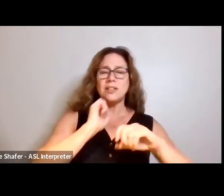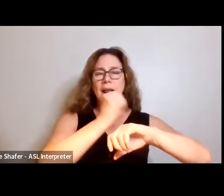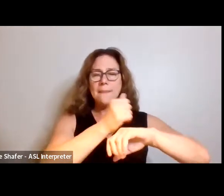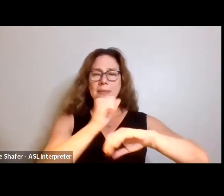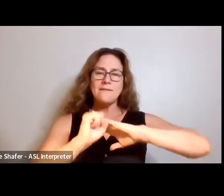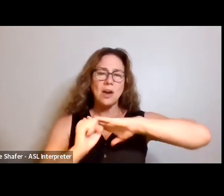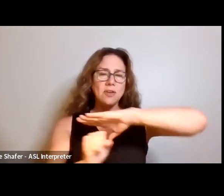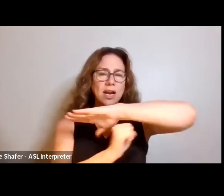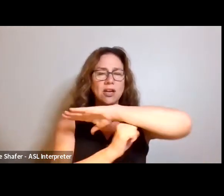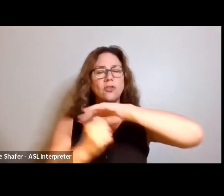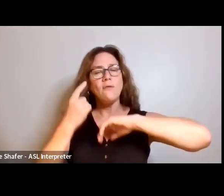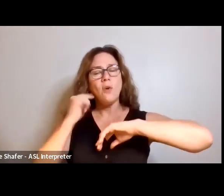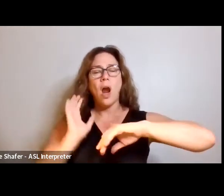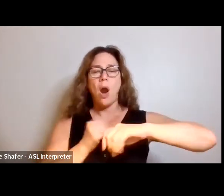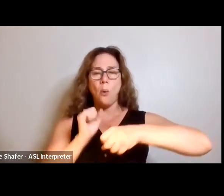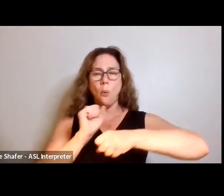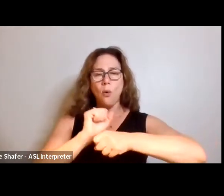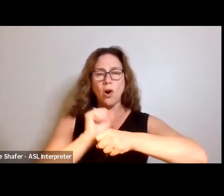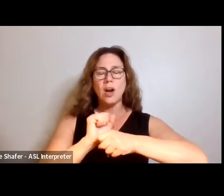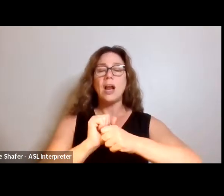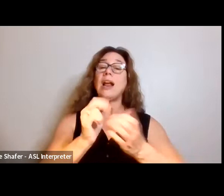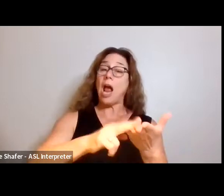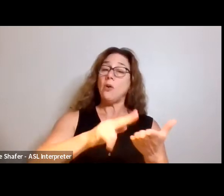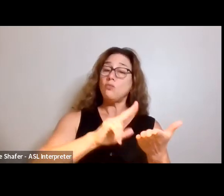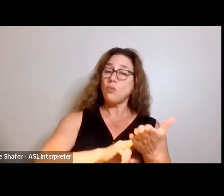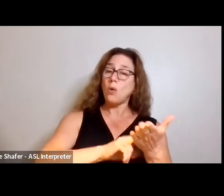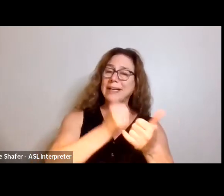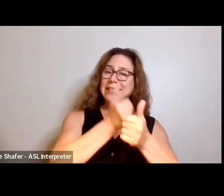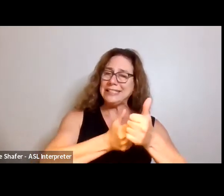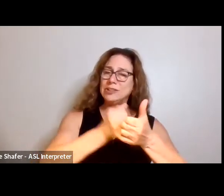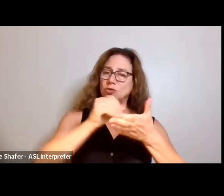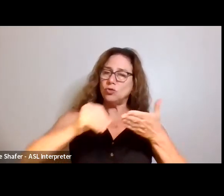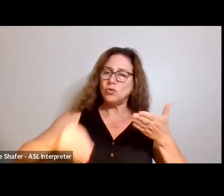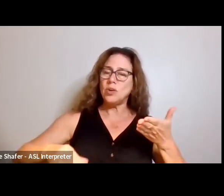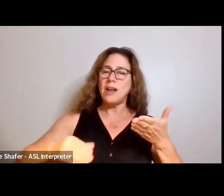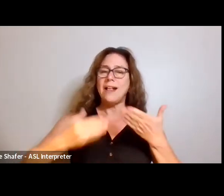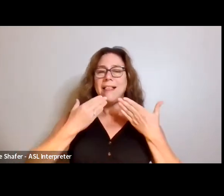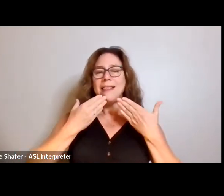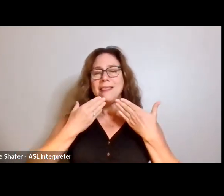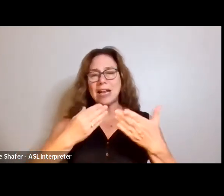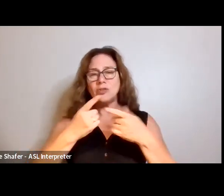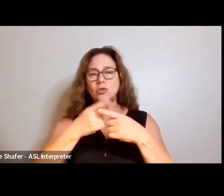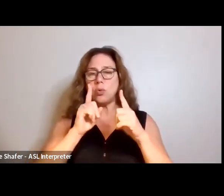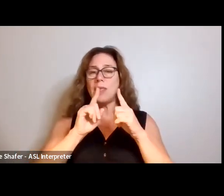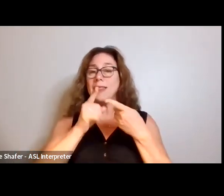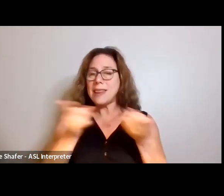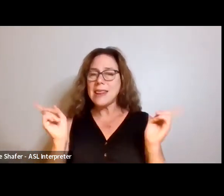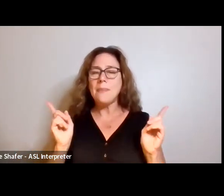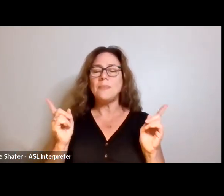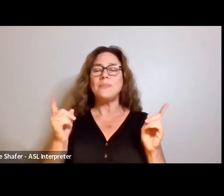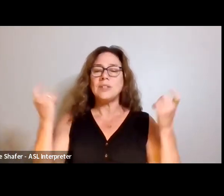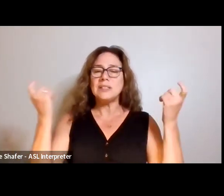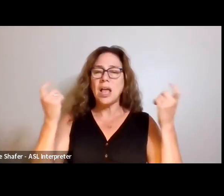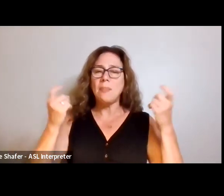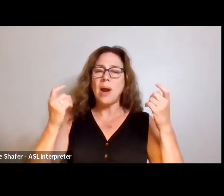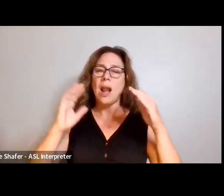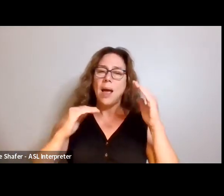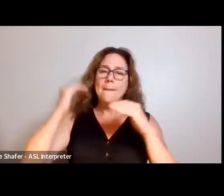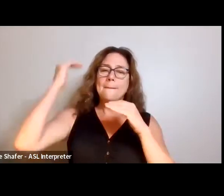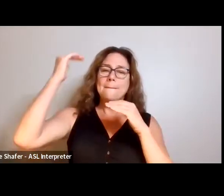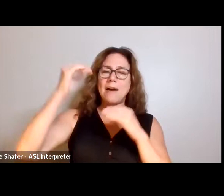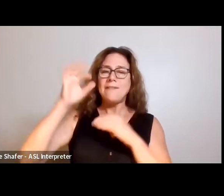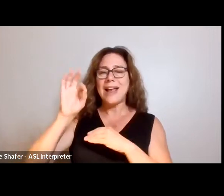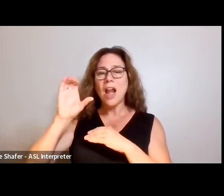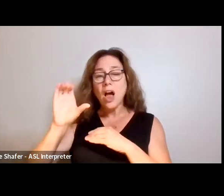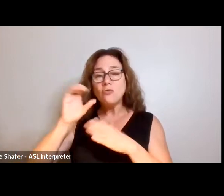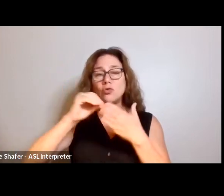the work we do enrolling our students, and thanks to them, we've celebrated upwards of 900 students. That's across